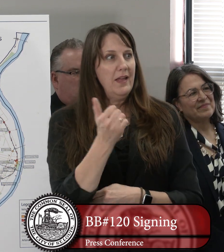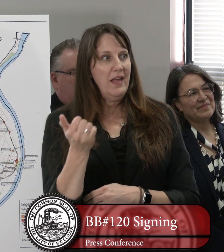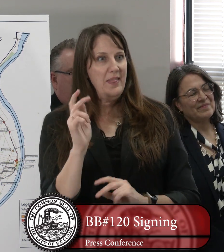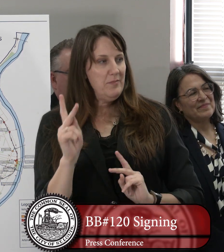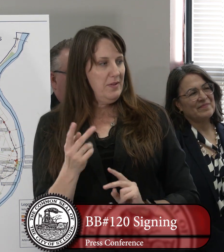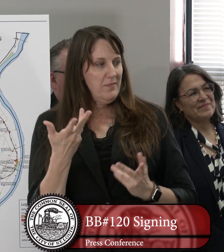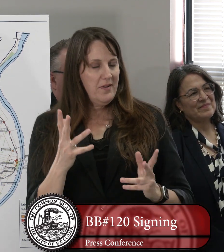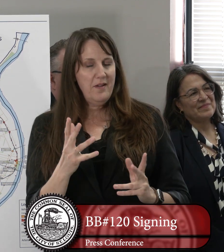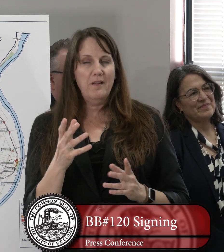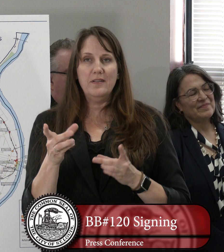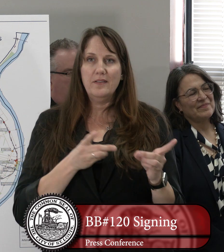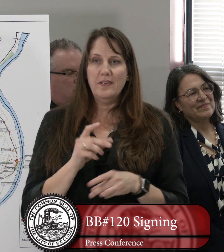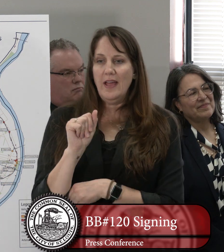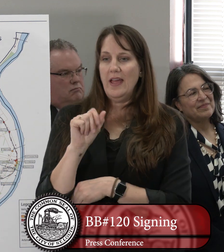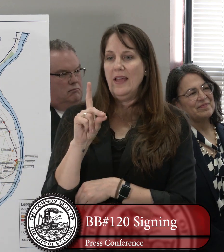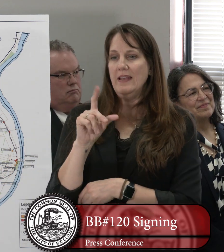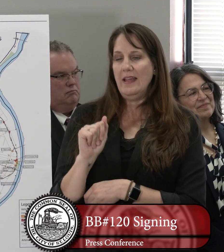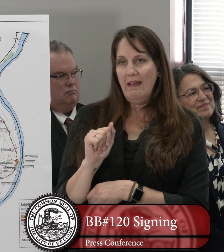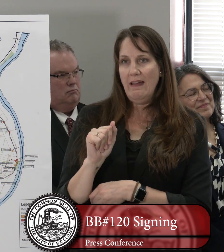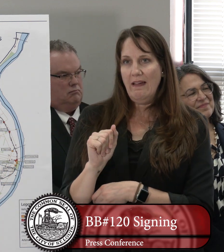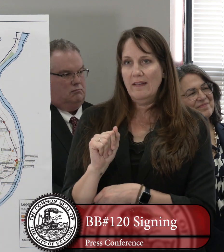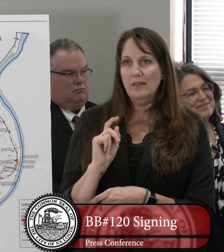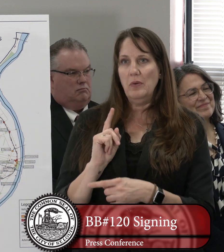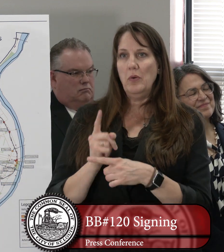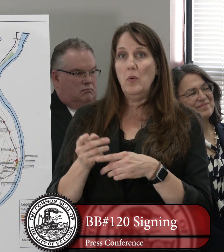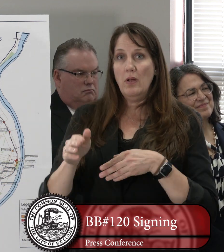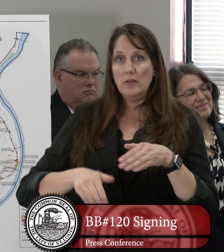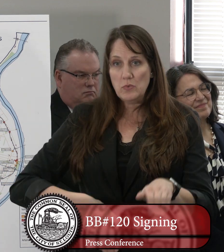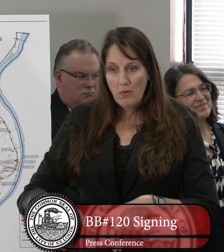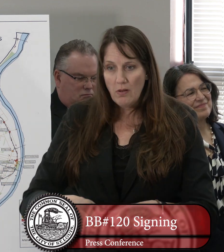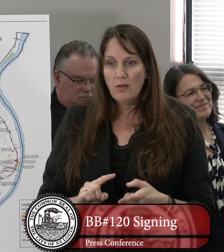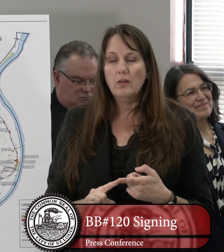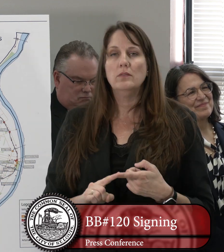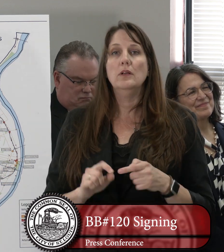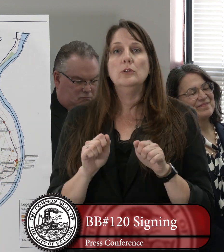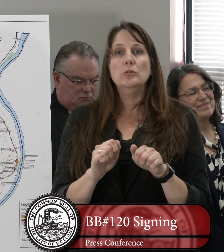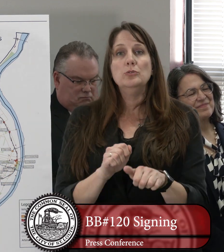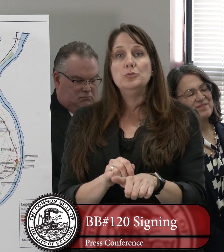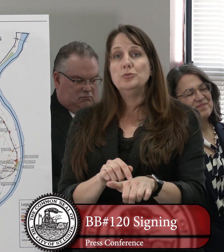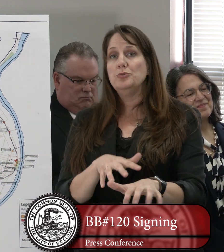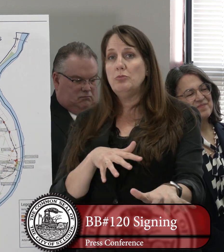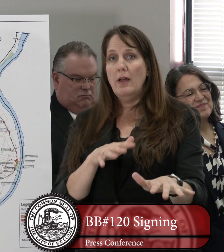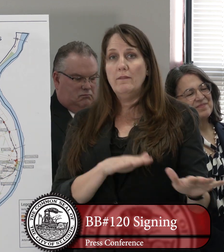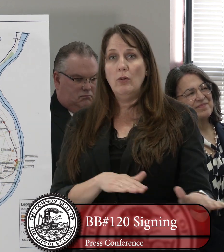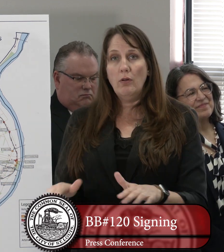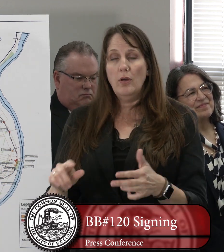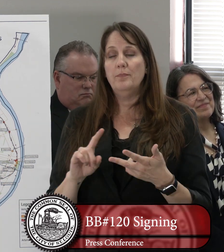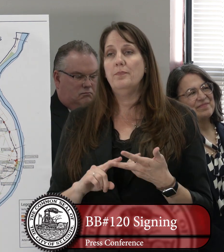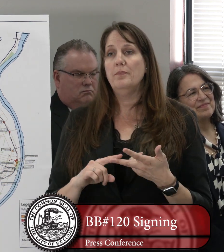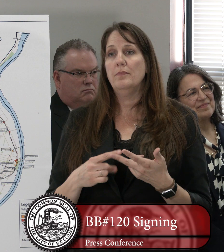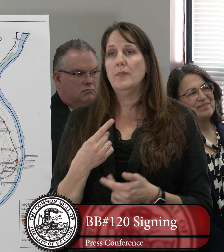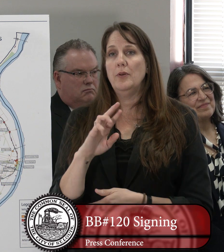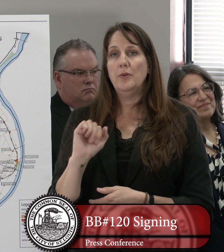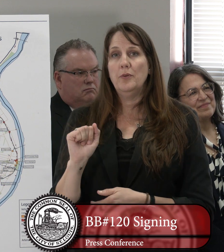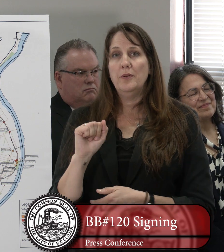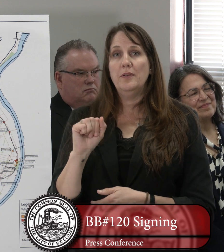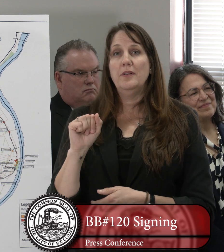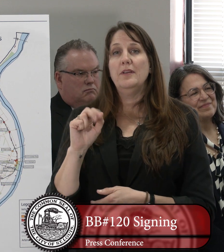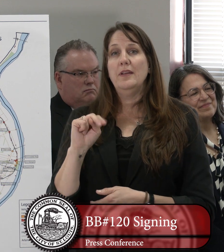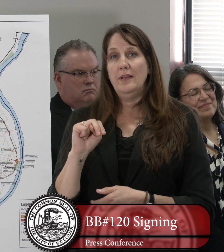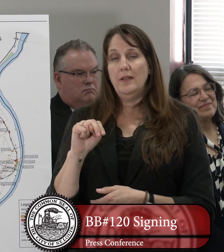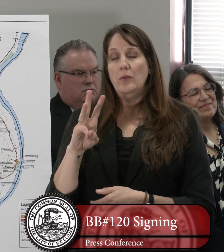described: ADA crosswalks, traffic calming, greenways, and so much more. How this work happens